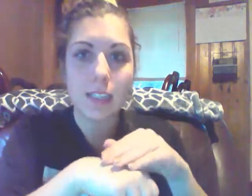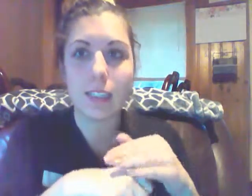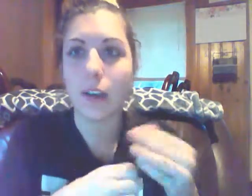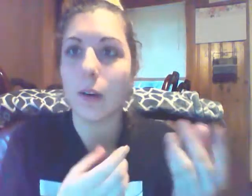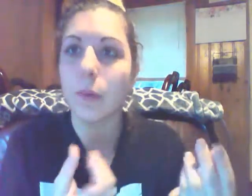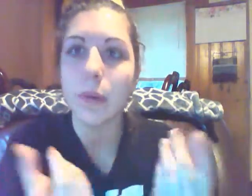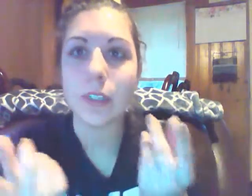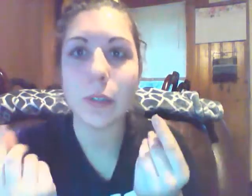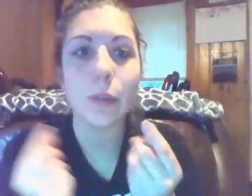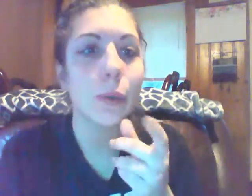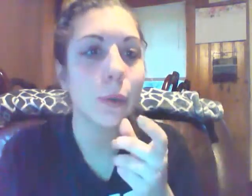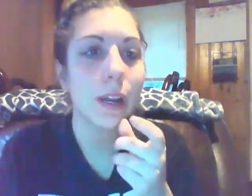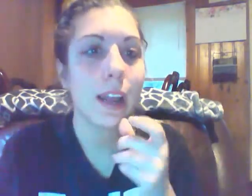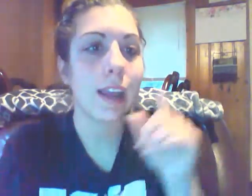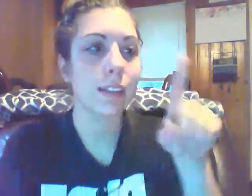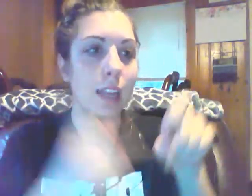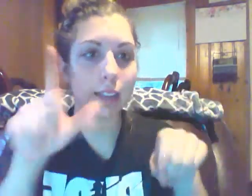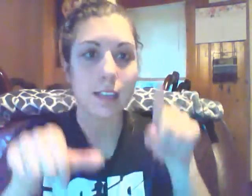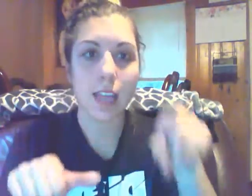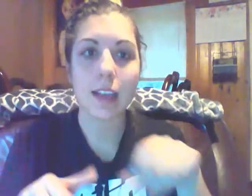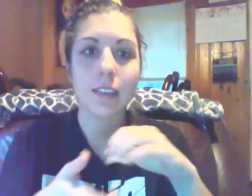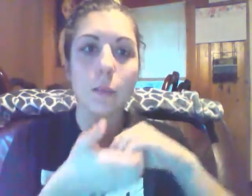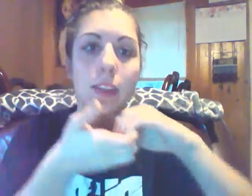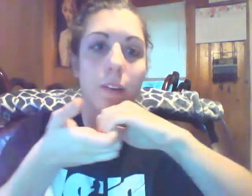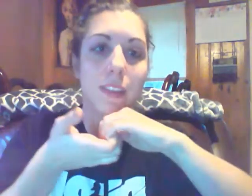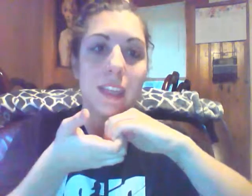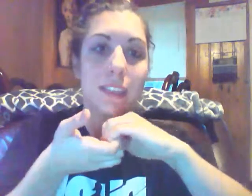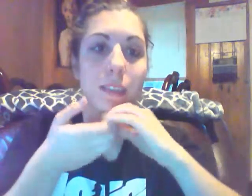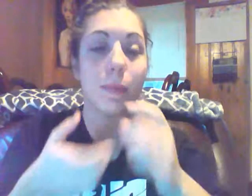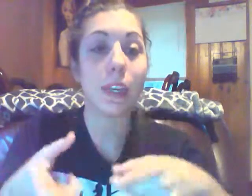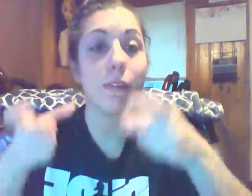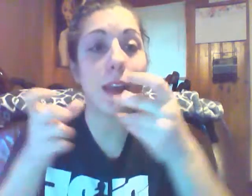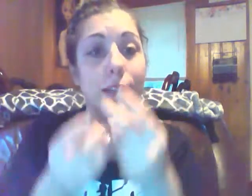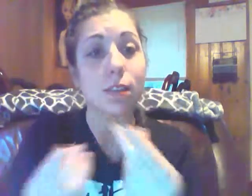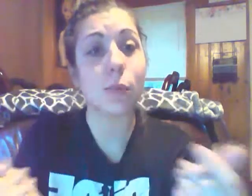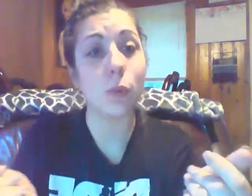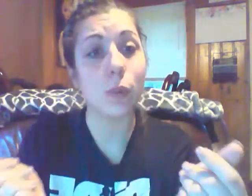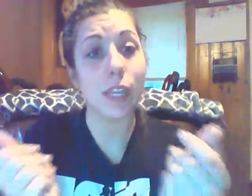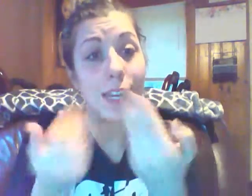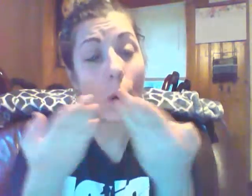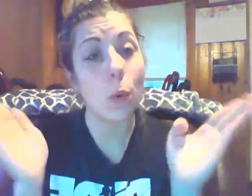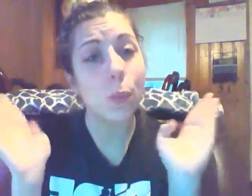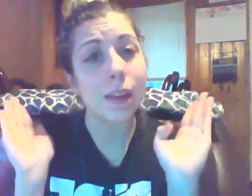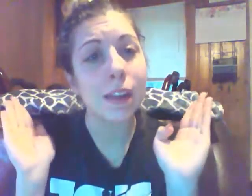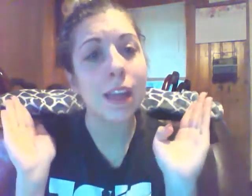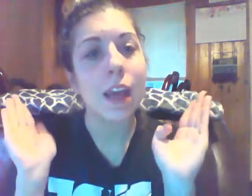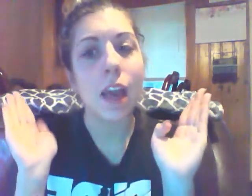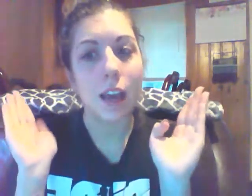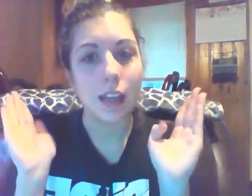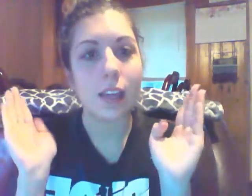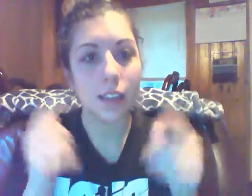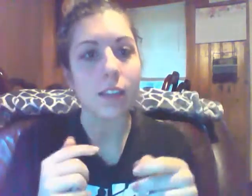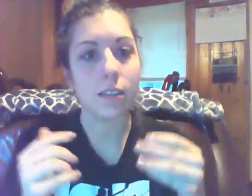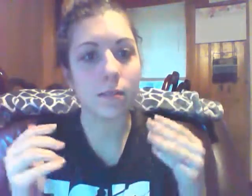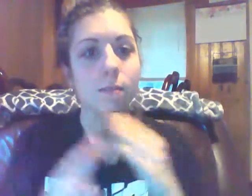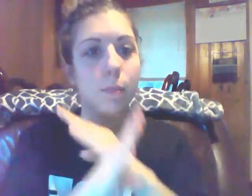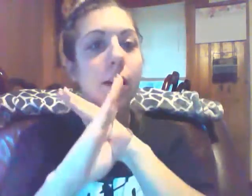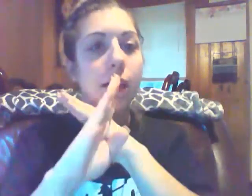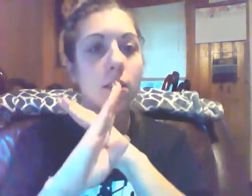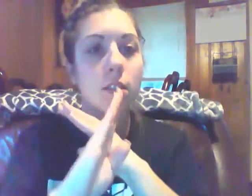this, what do I do? Who do I ask? And without this being fast, smooth, and open, there's barriers.